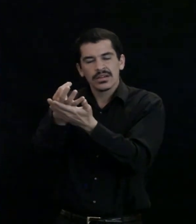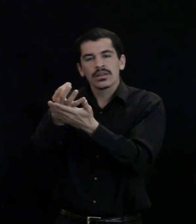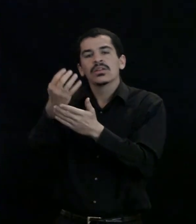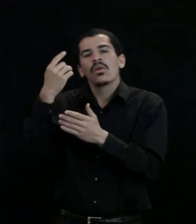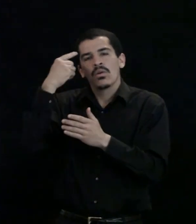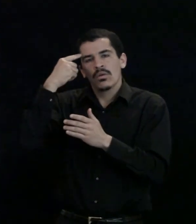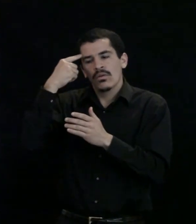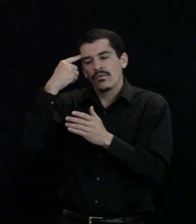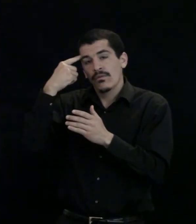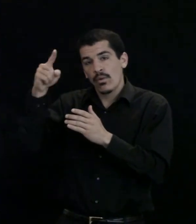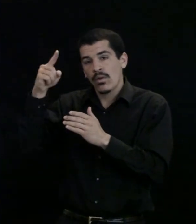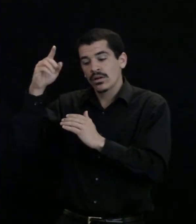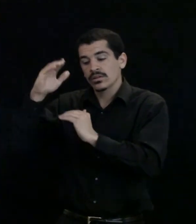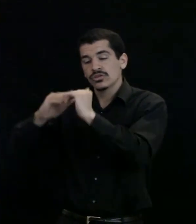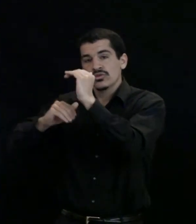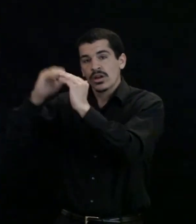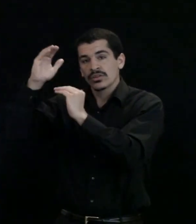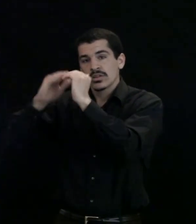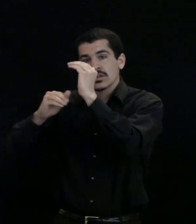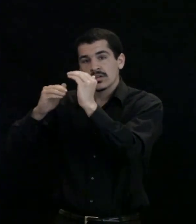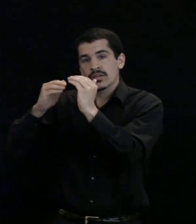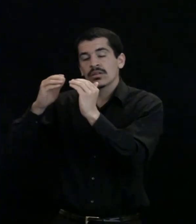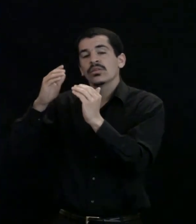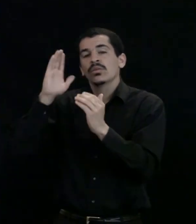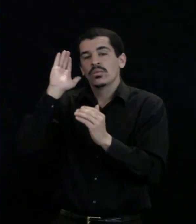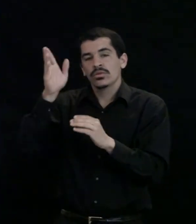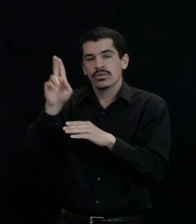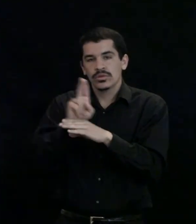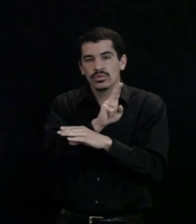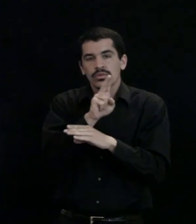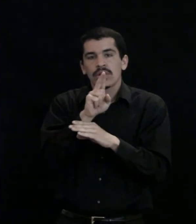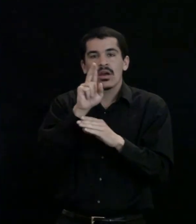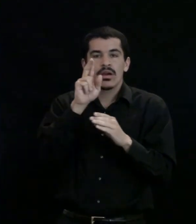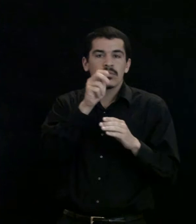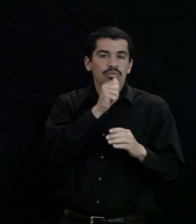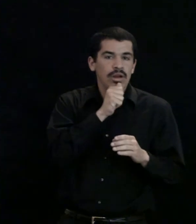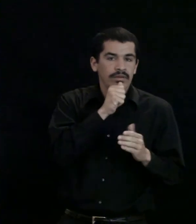private and/or state funding would be used.